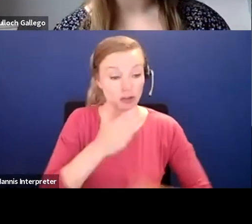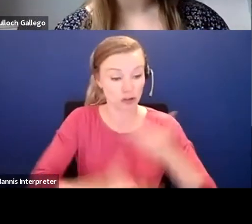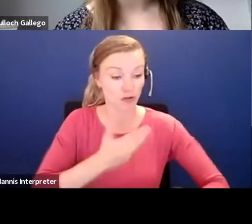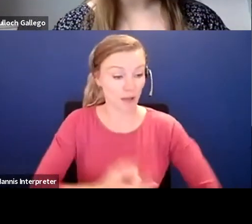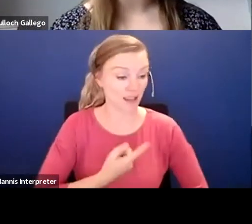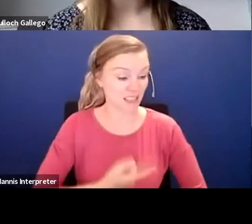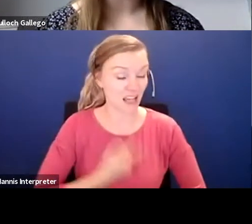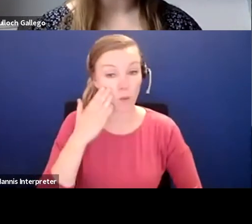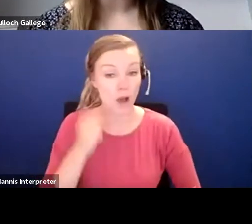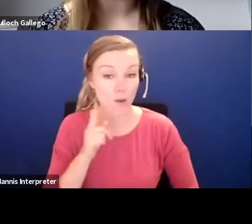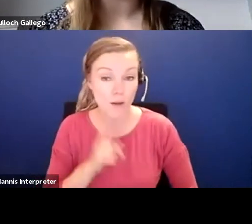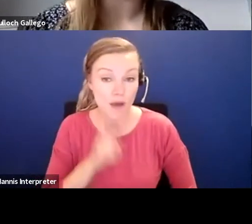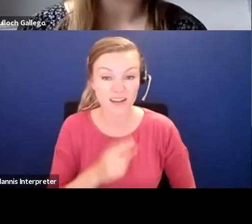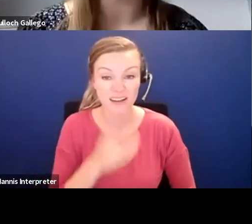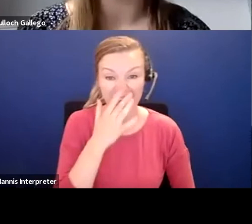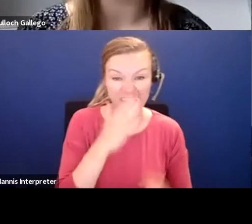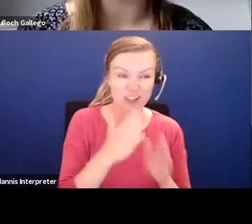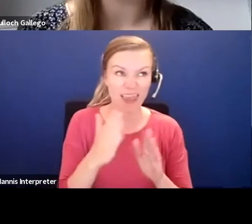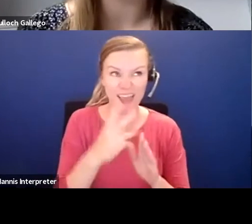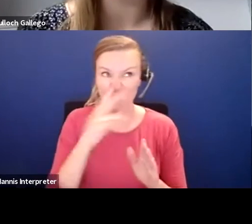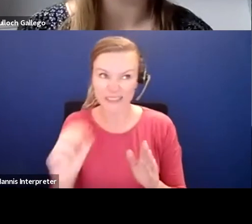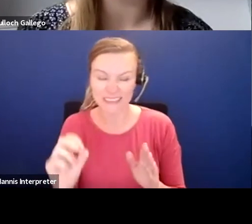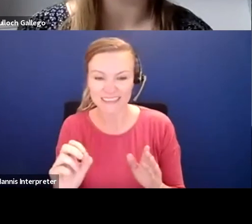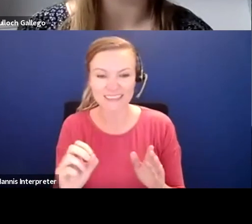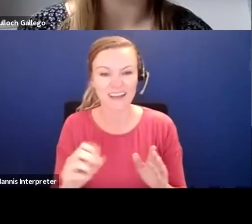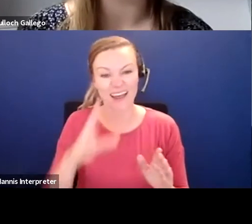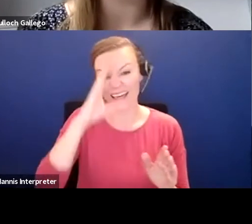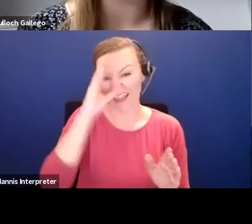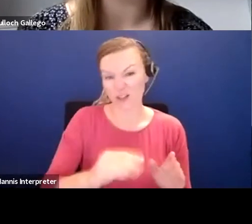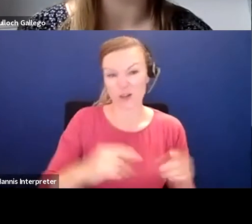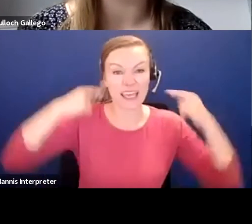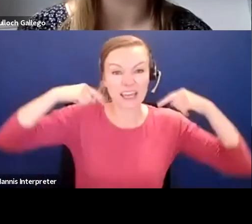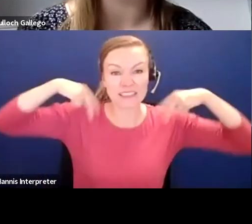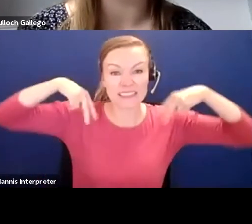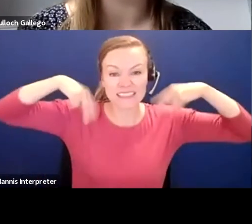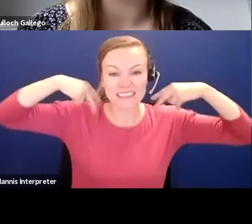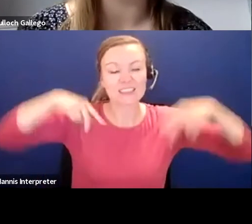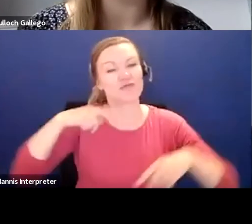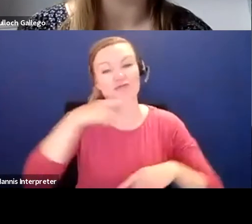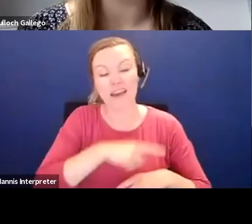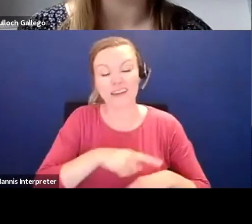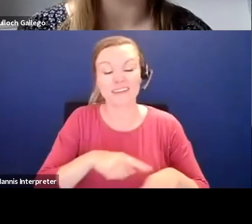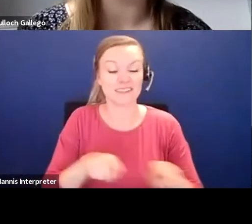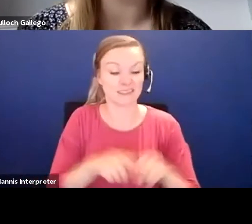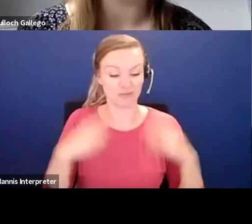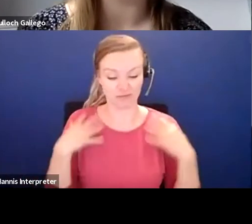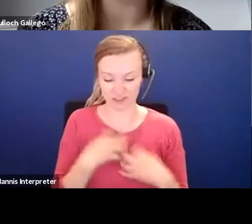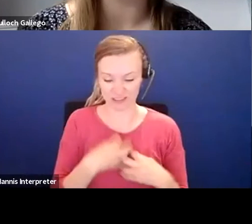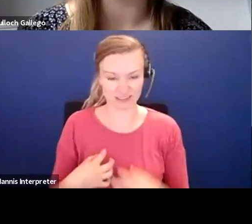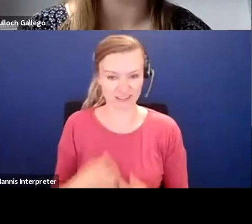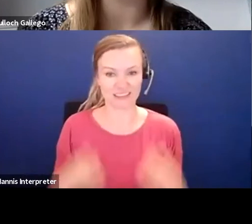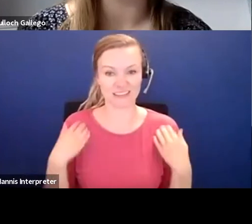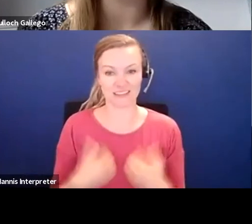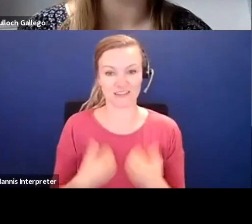late 20s. I have some tassely bright red earrings on today and a patterned shirt. And you might